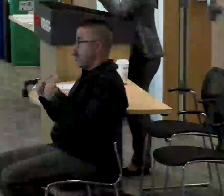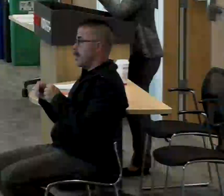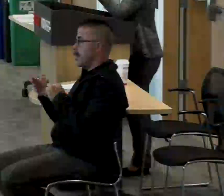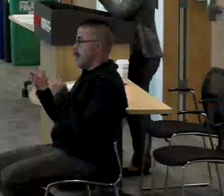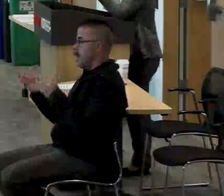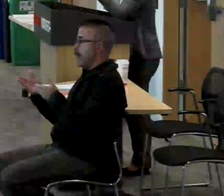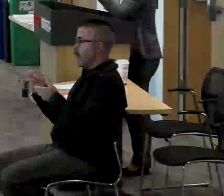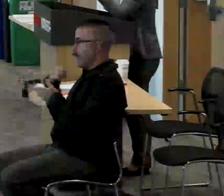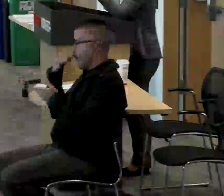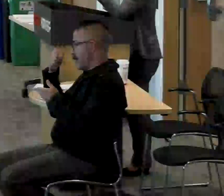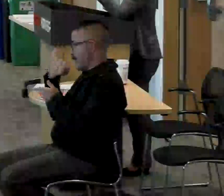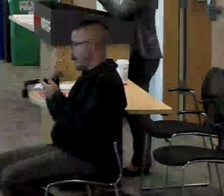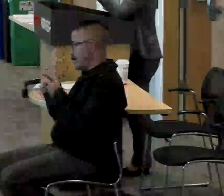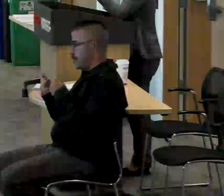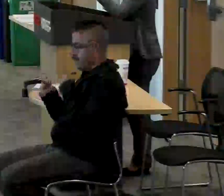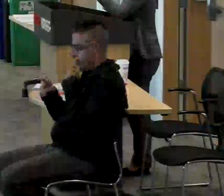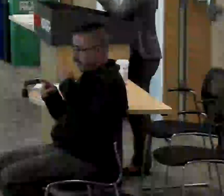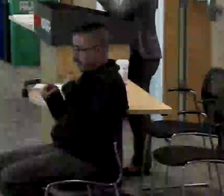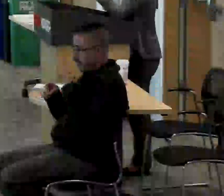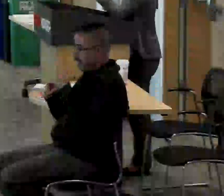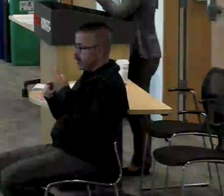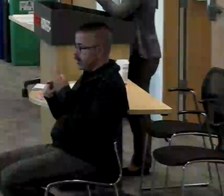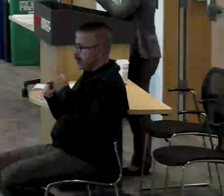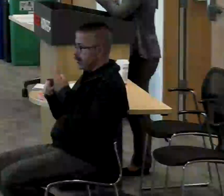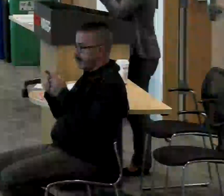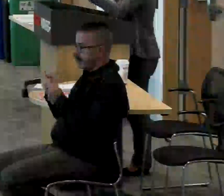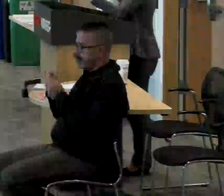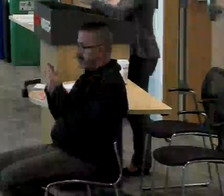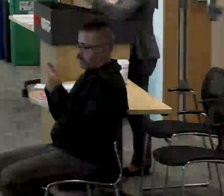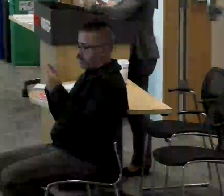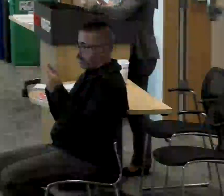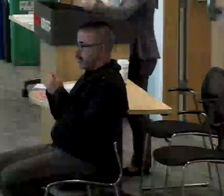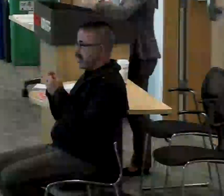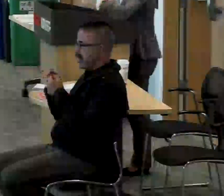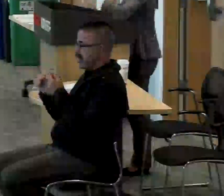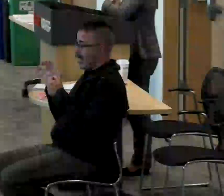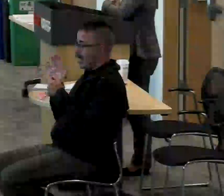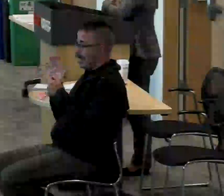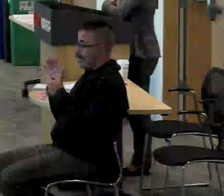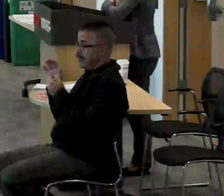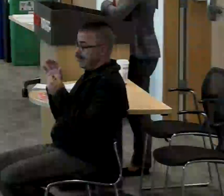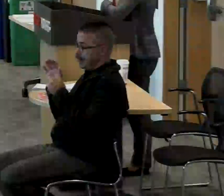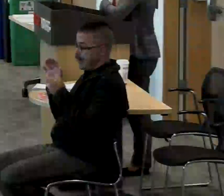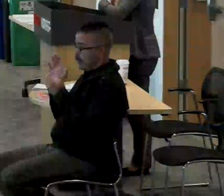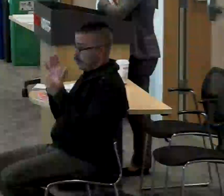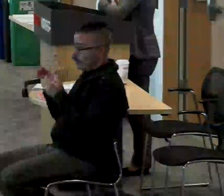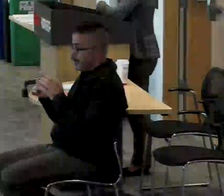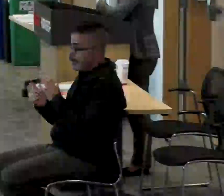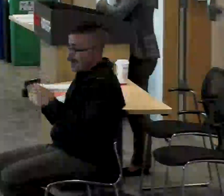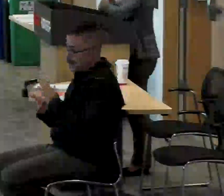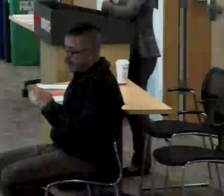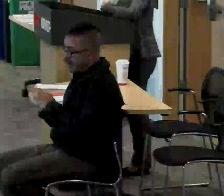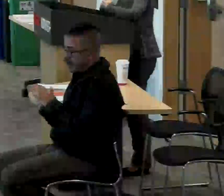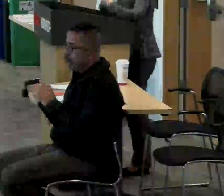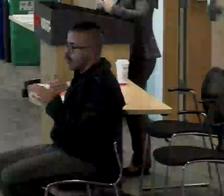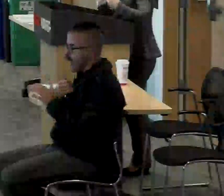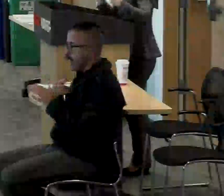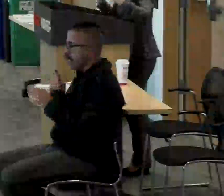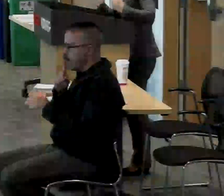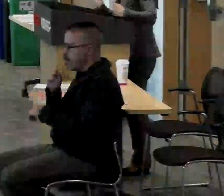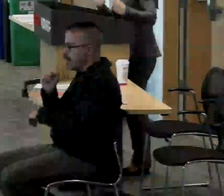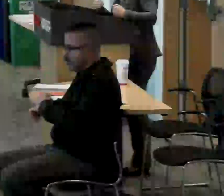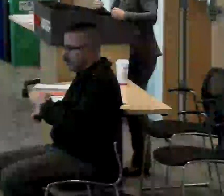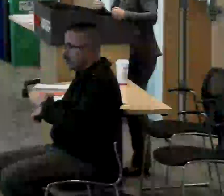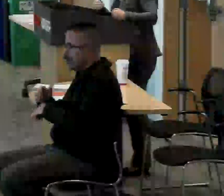extremely expensive and would make fees astronomical to have a brick and mortar place. But what we said is this